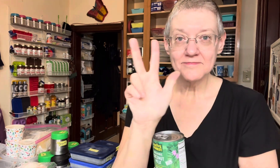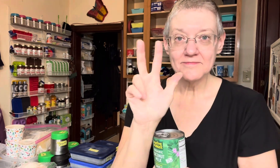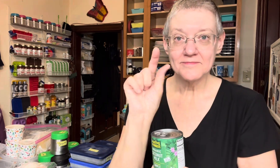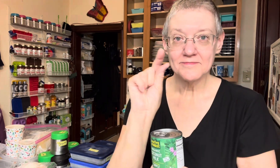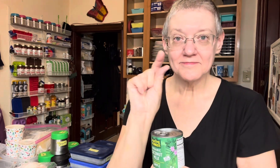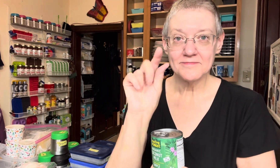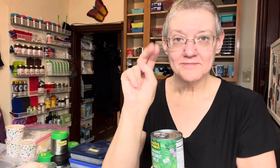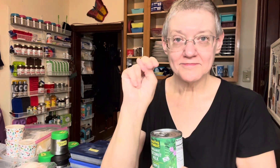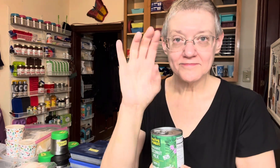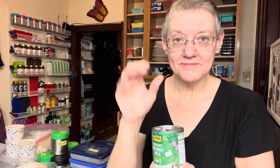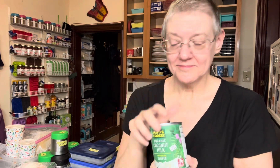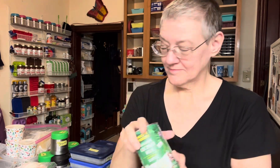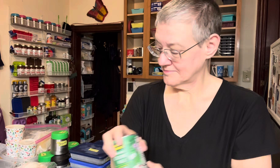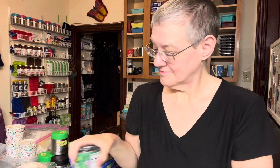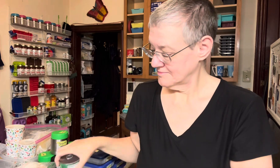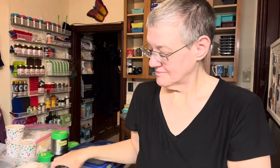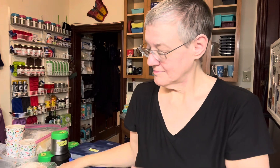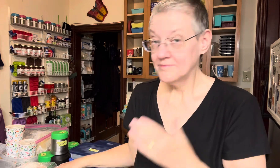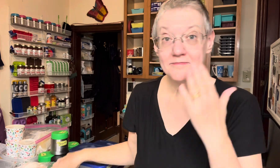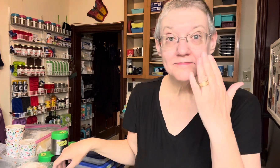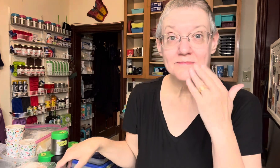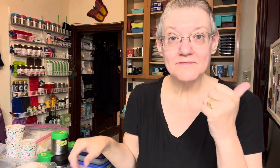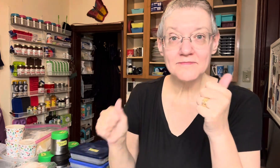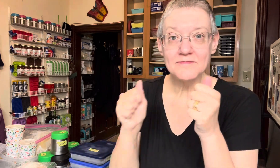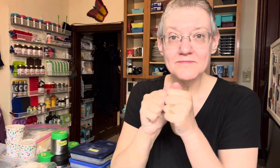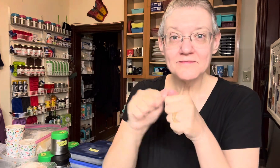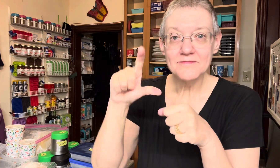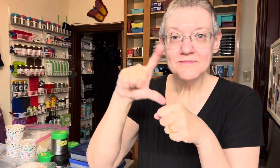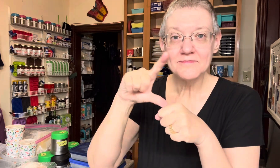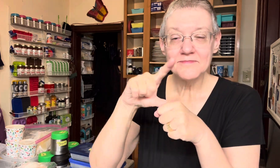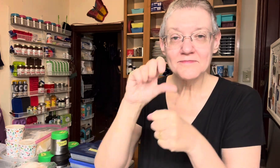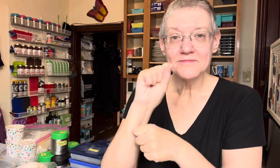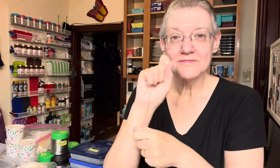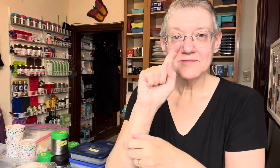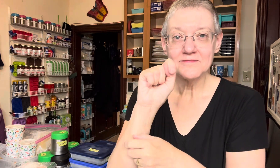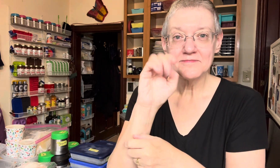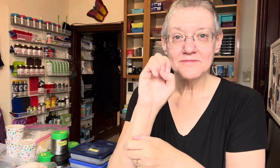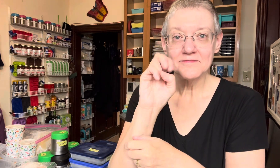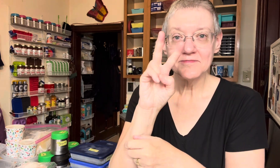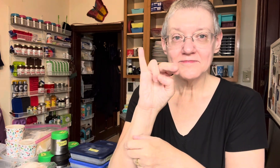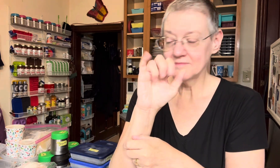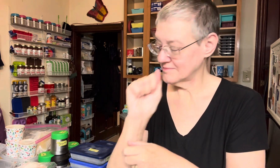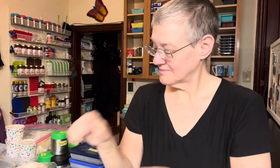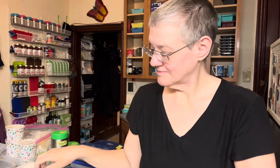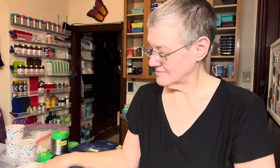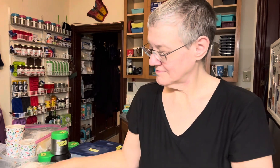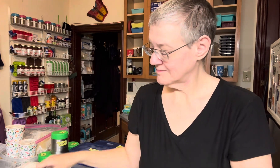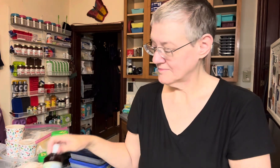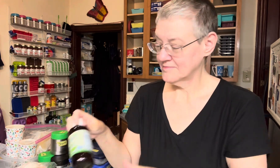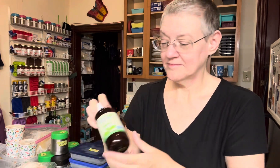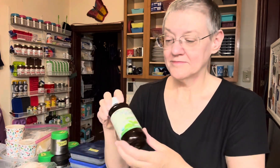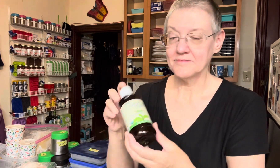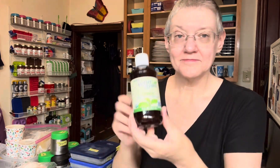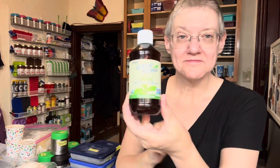which makes the coffee 3 grams of net carbs, and I sweeten it with a half a teaspoon of